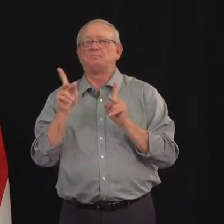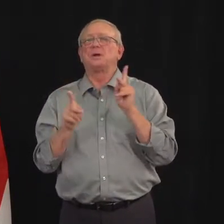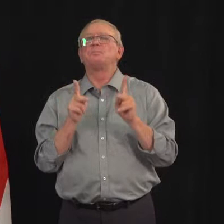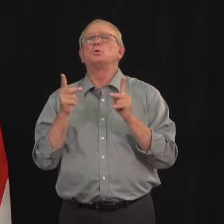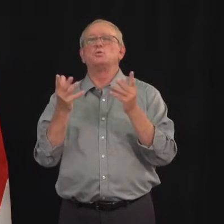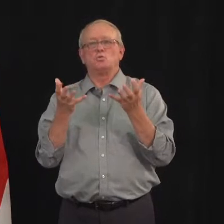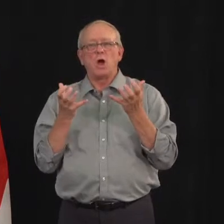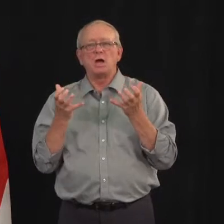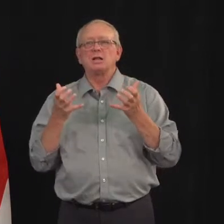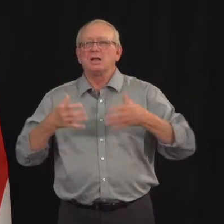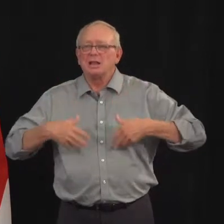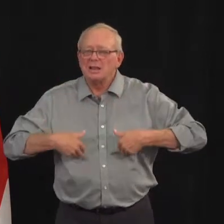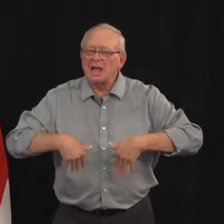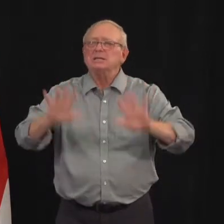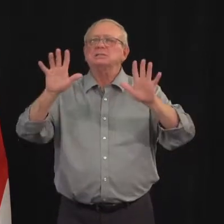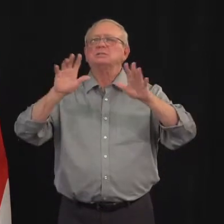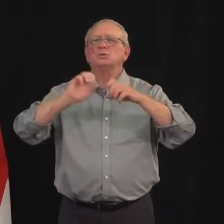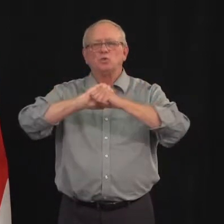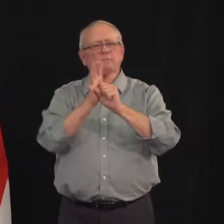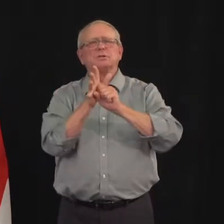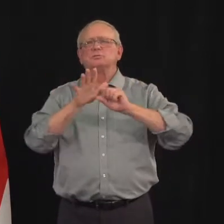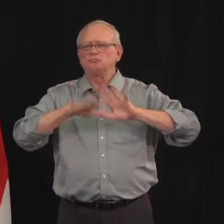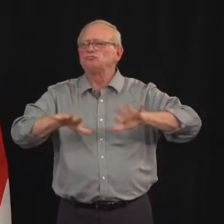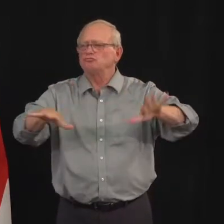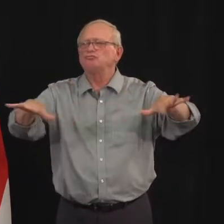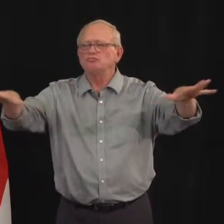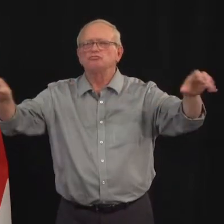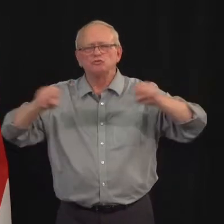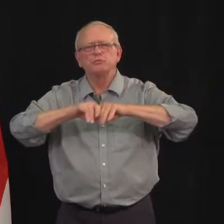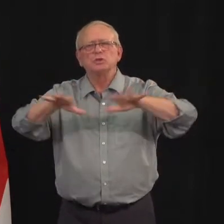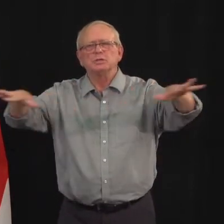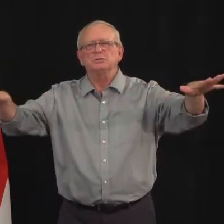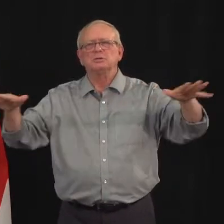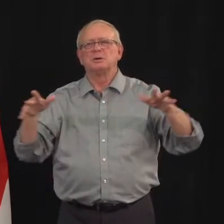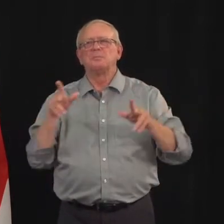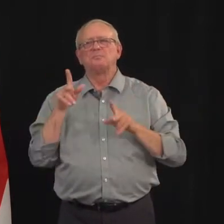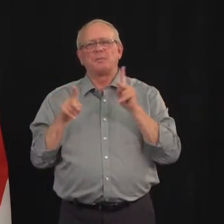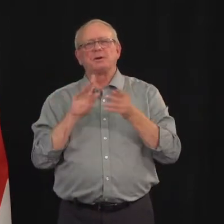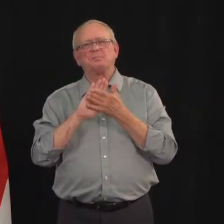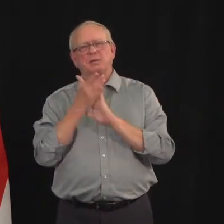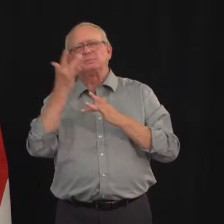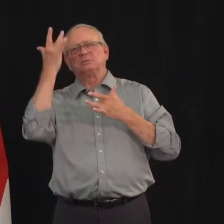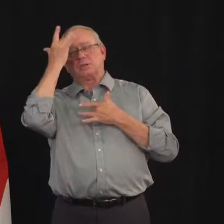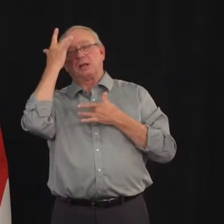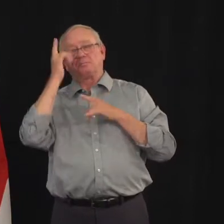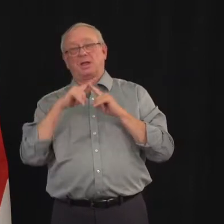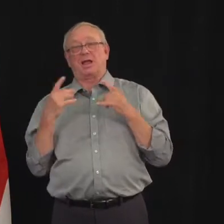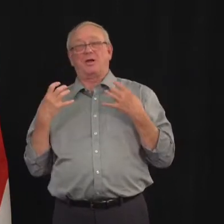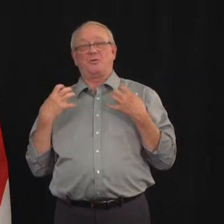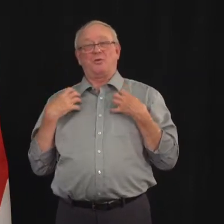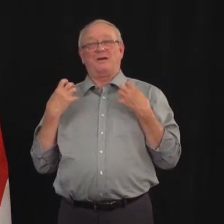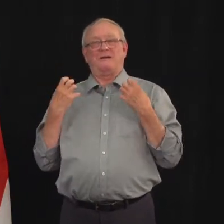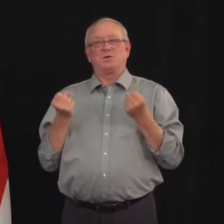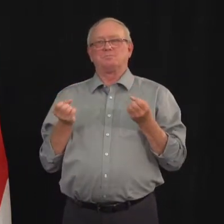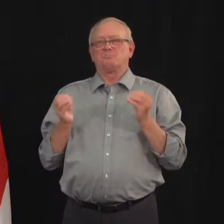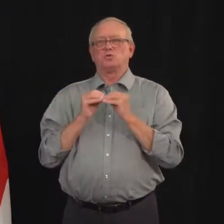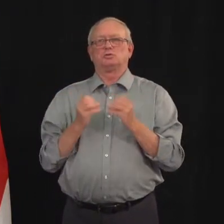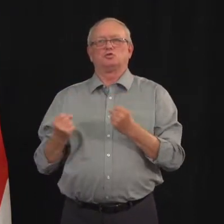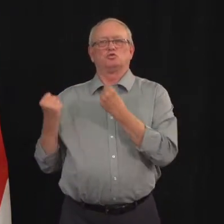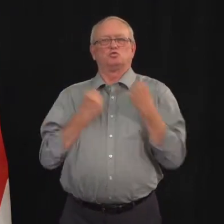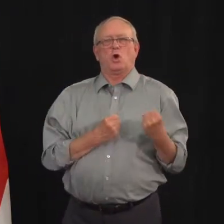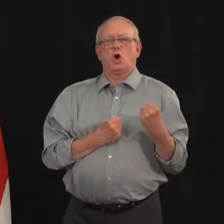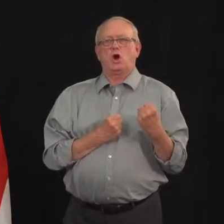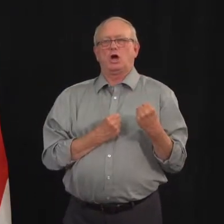of the cautions that I would give is that we don't know a lot right now about long-term immunity that comes after someone is